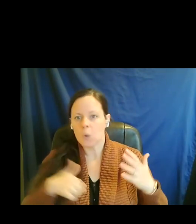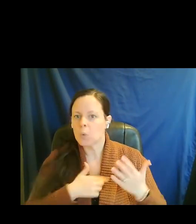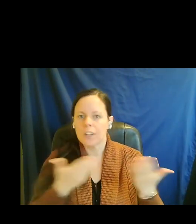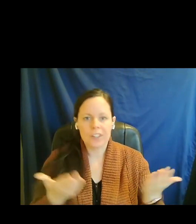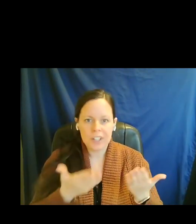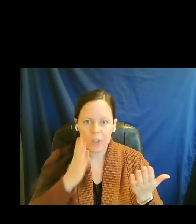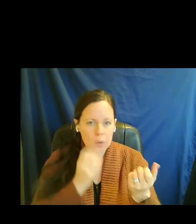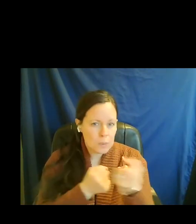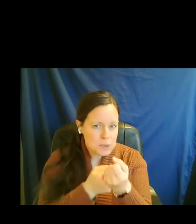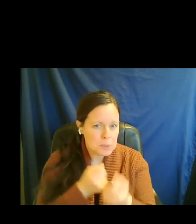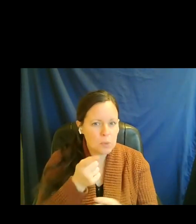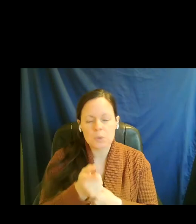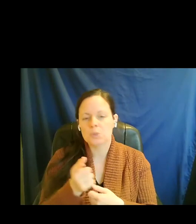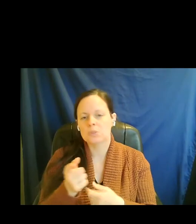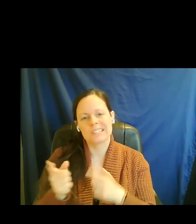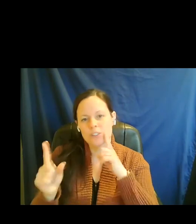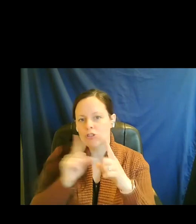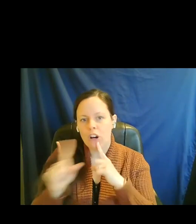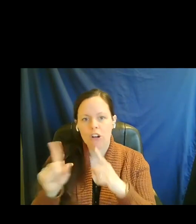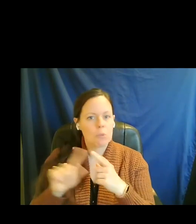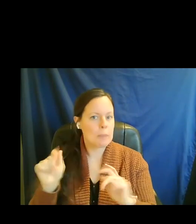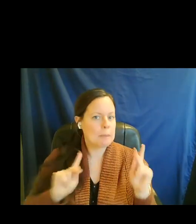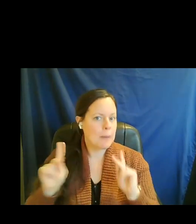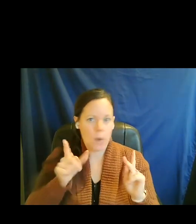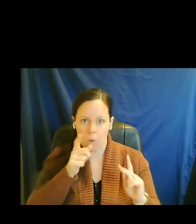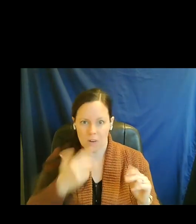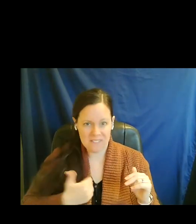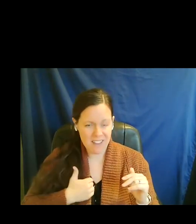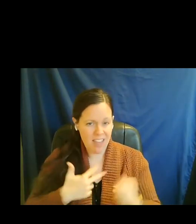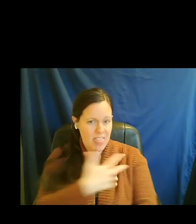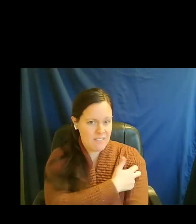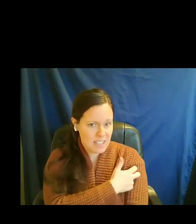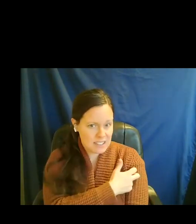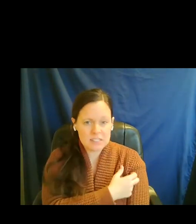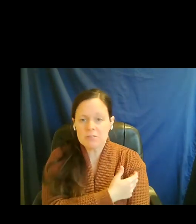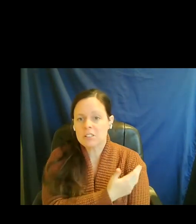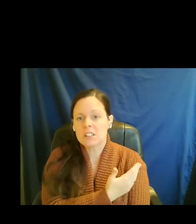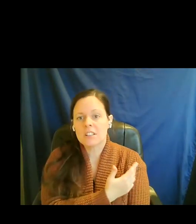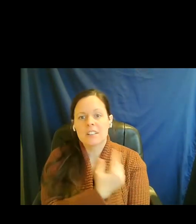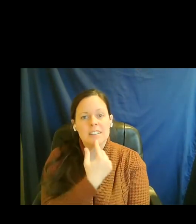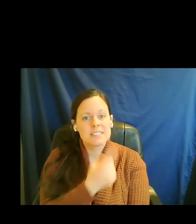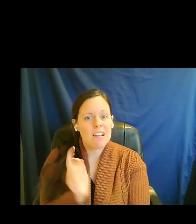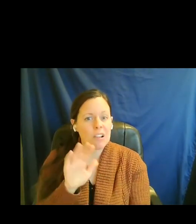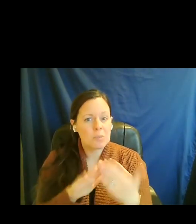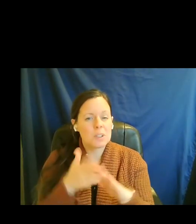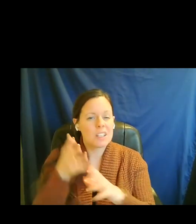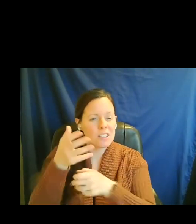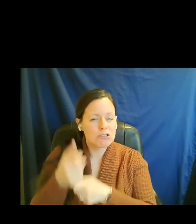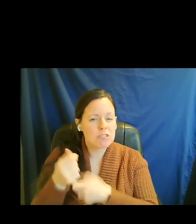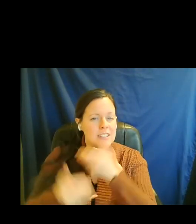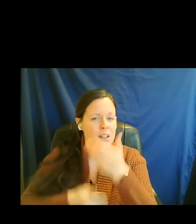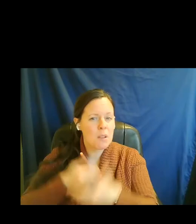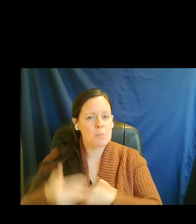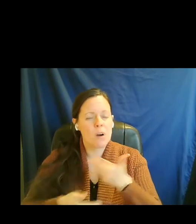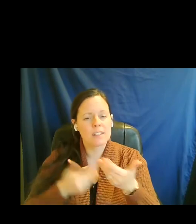you. Talk to people who have had the vaccine. So I think I would just tell our community, trust the process. I want